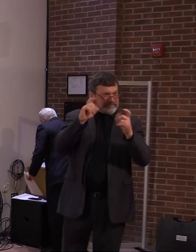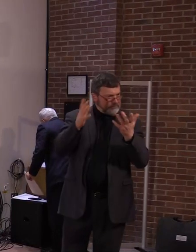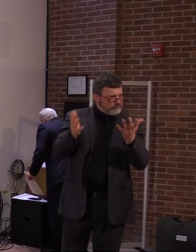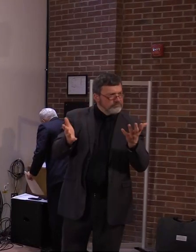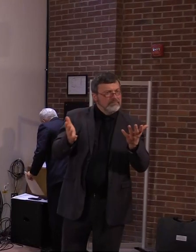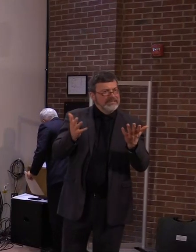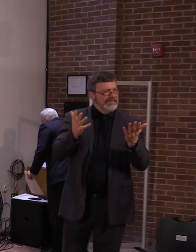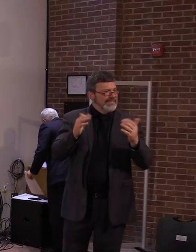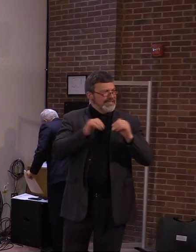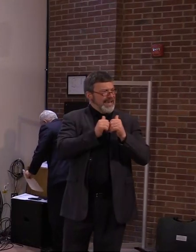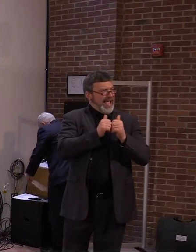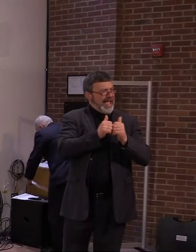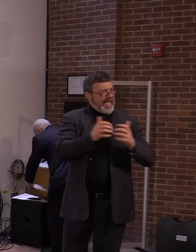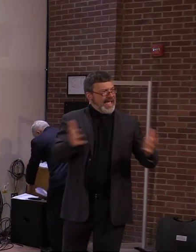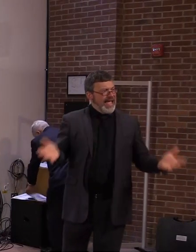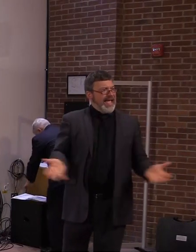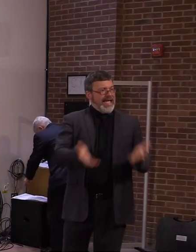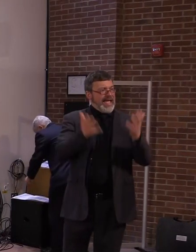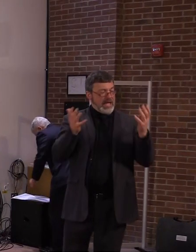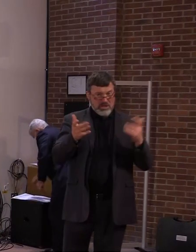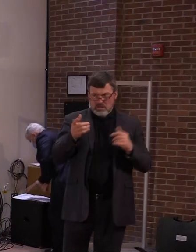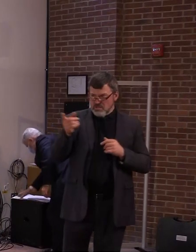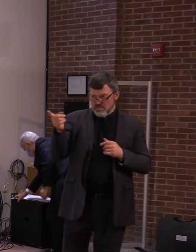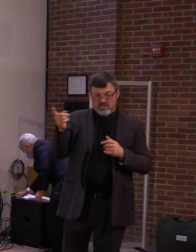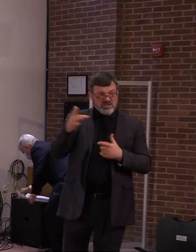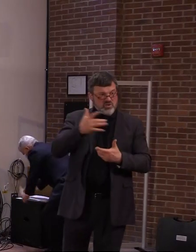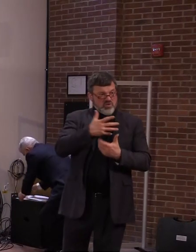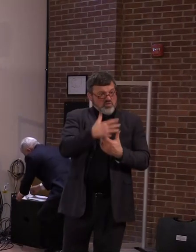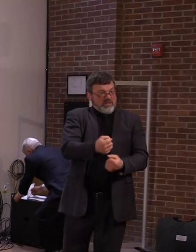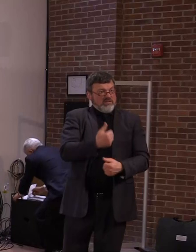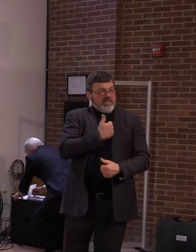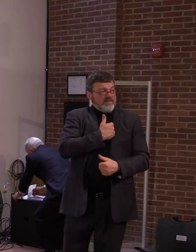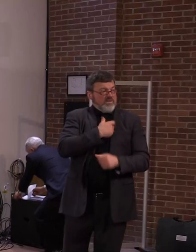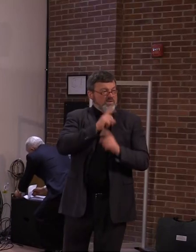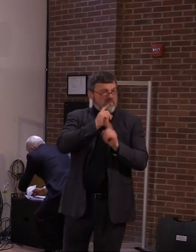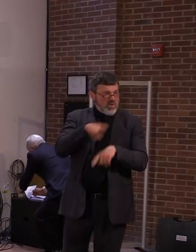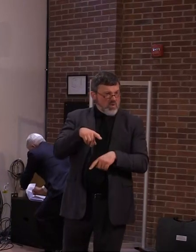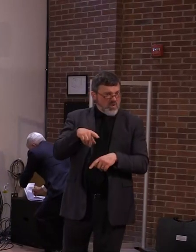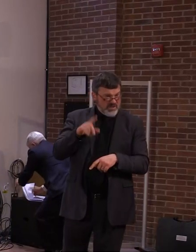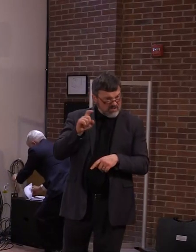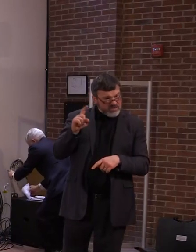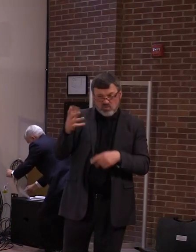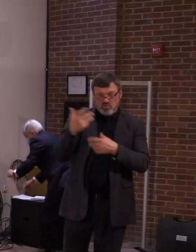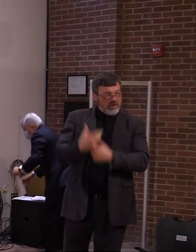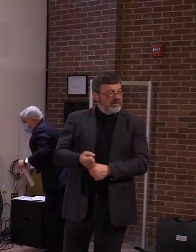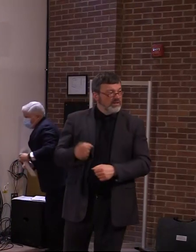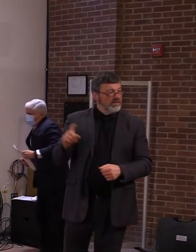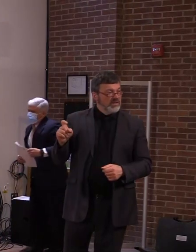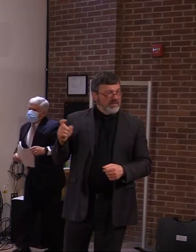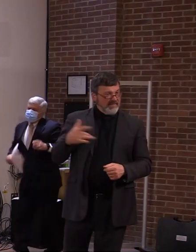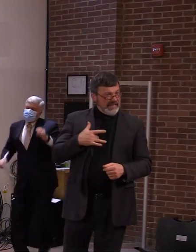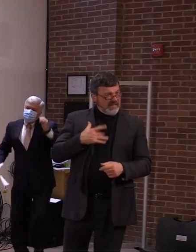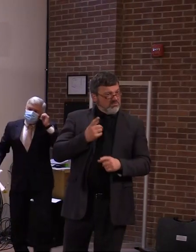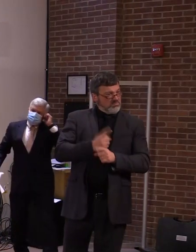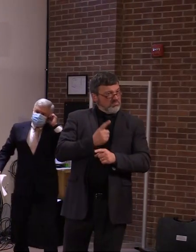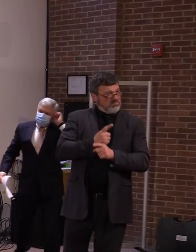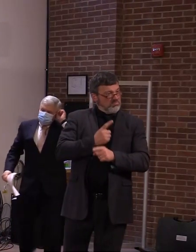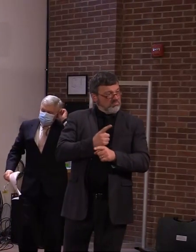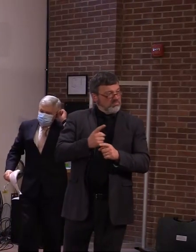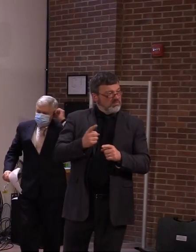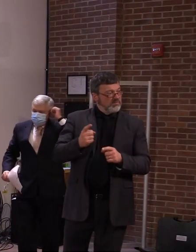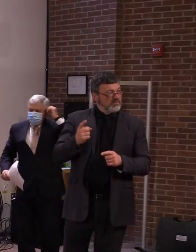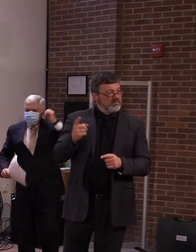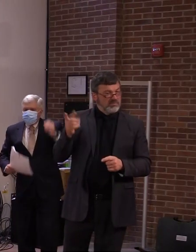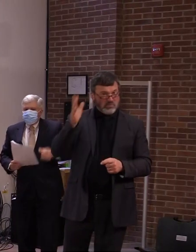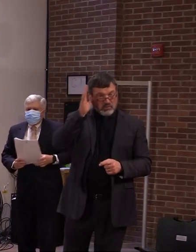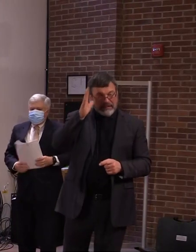on self-reporting of results will leave you and your team with limited data to accurately understand the prevalence of the virus